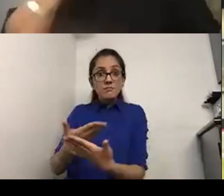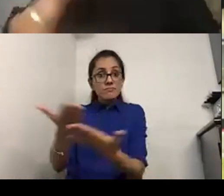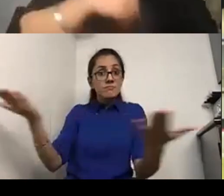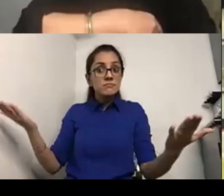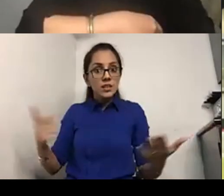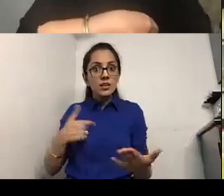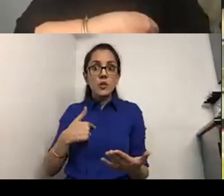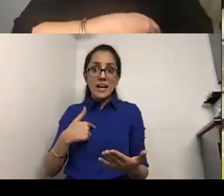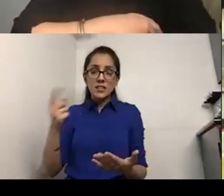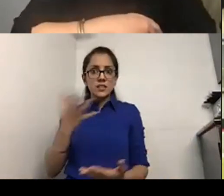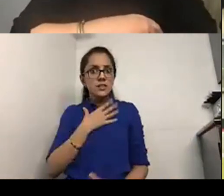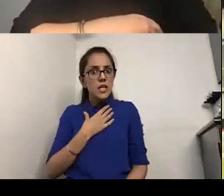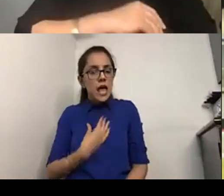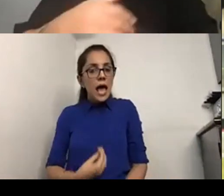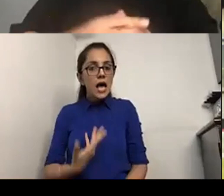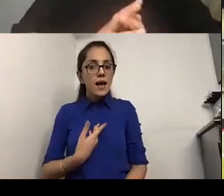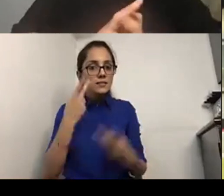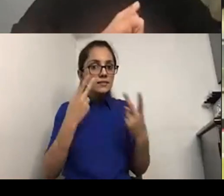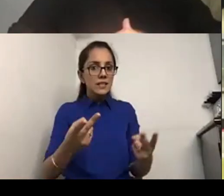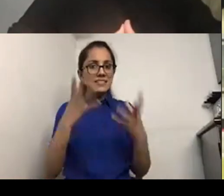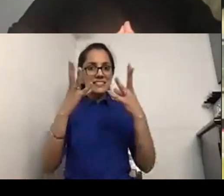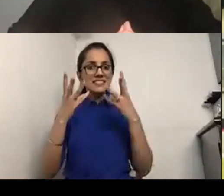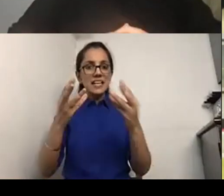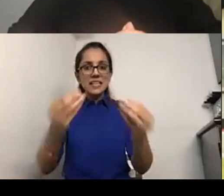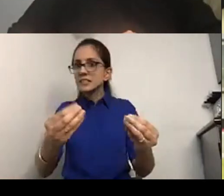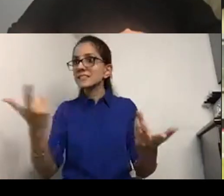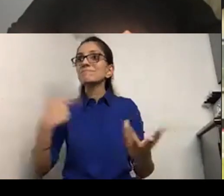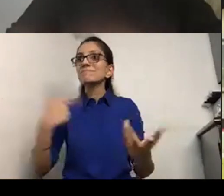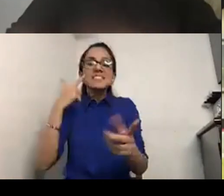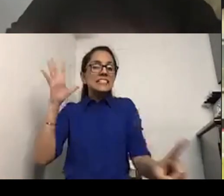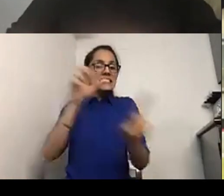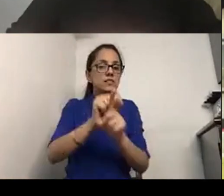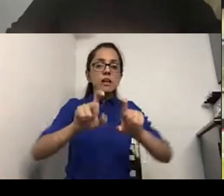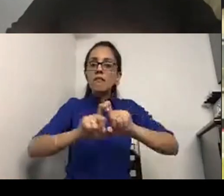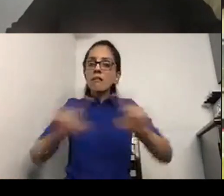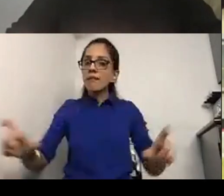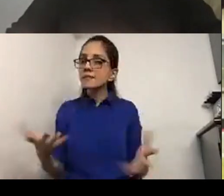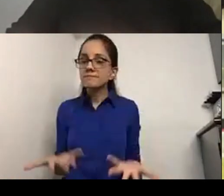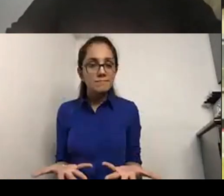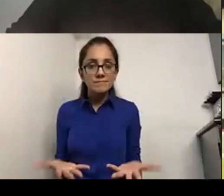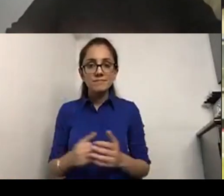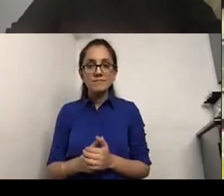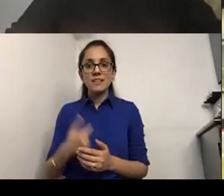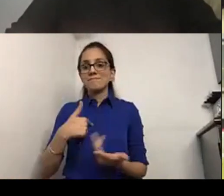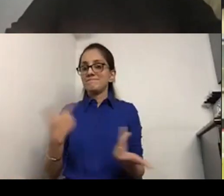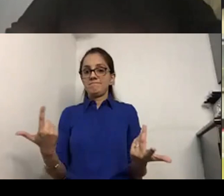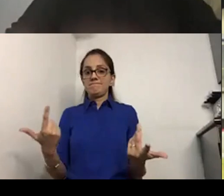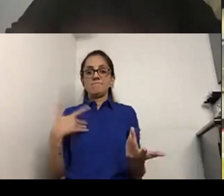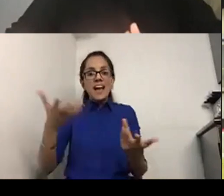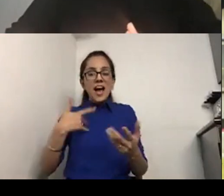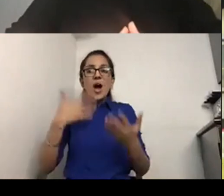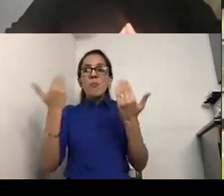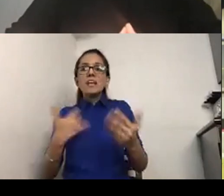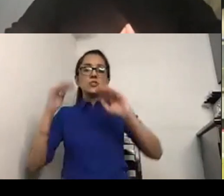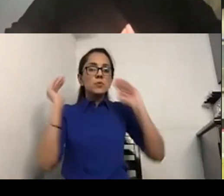It is so sad that census doesn't even track this well. And therefore, we are unable to come to what